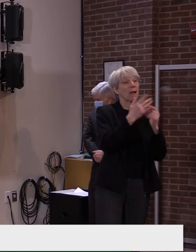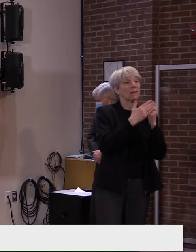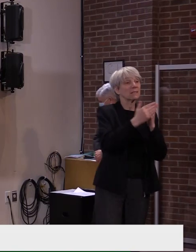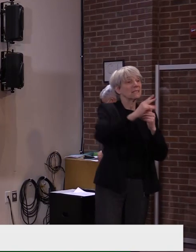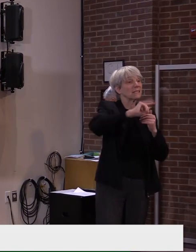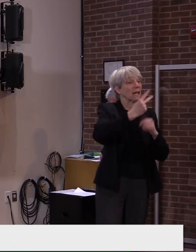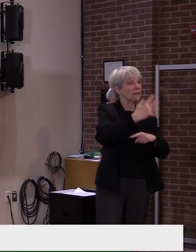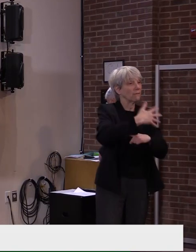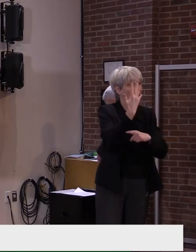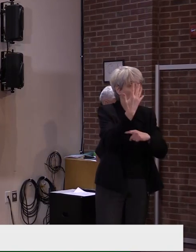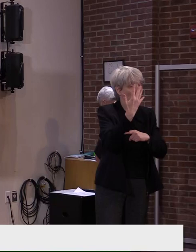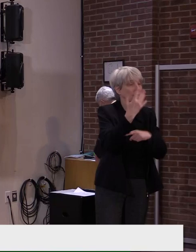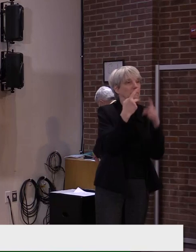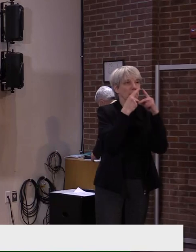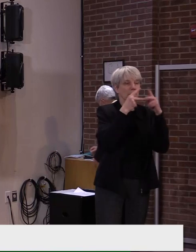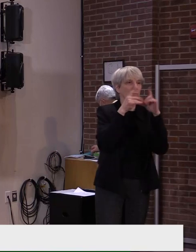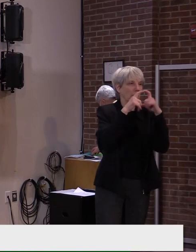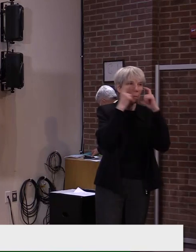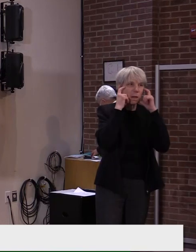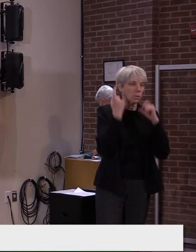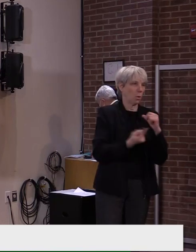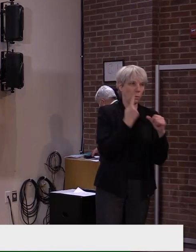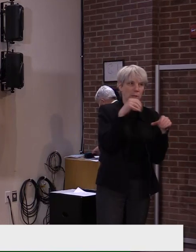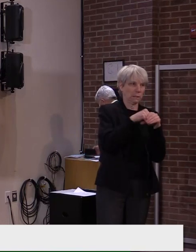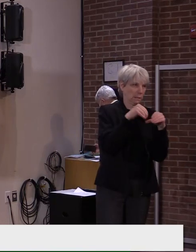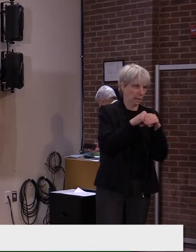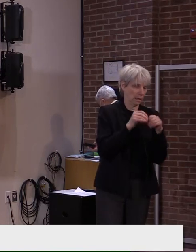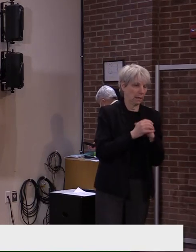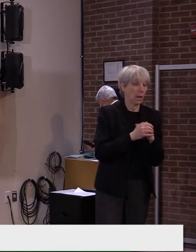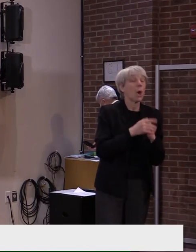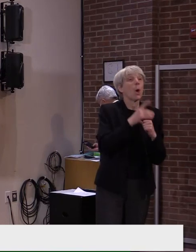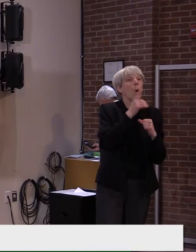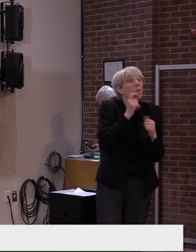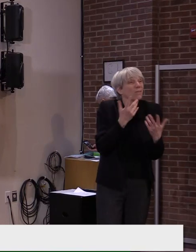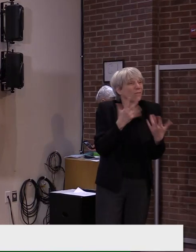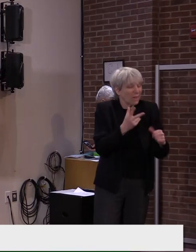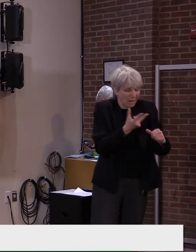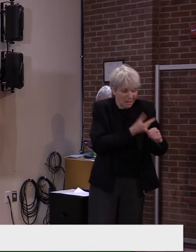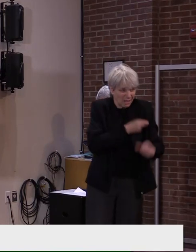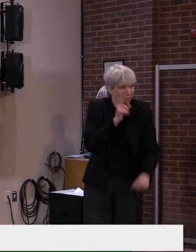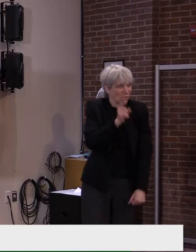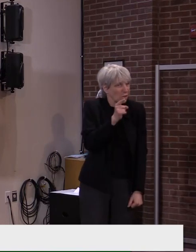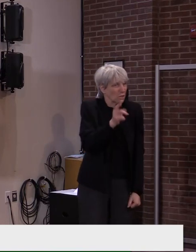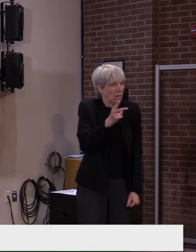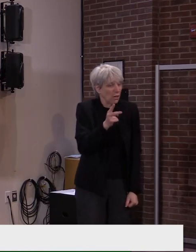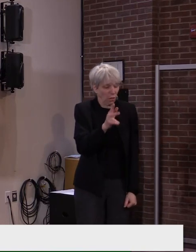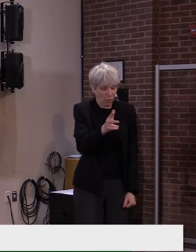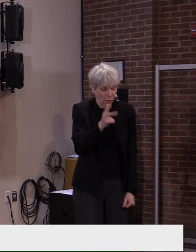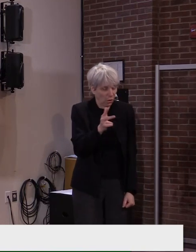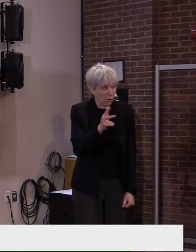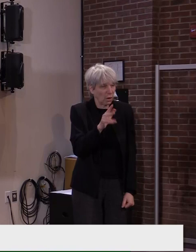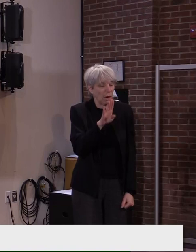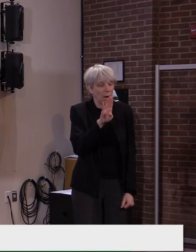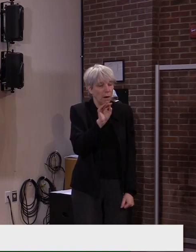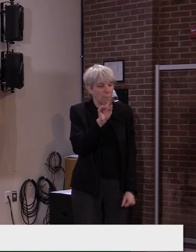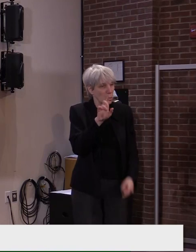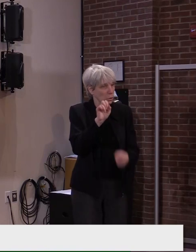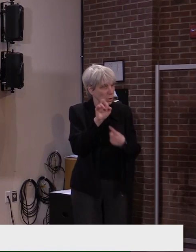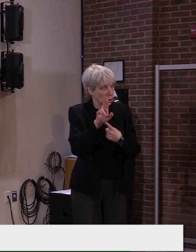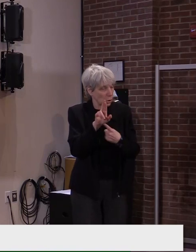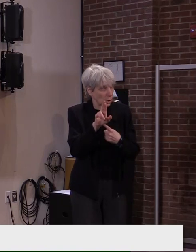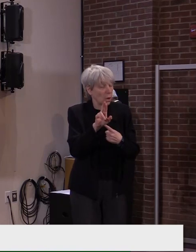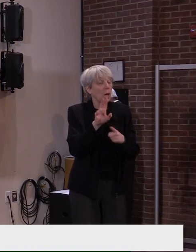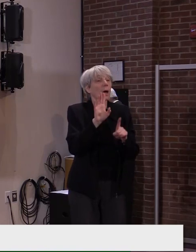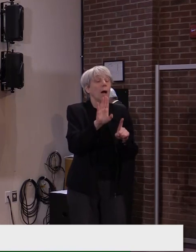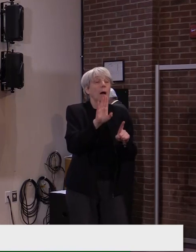Those who are fully vaccinated with a booster or recently vaccinated meaning less than 6 months since the